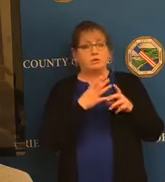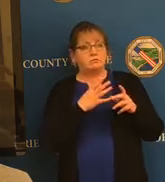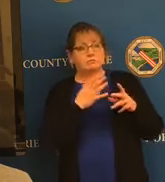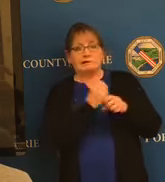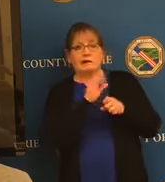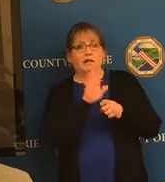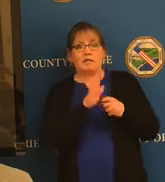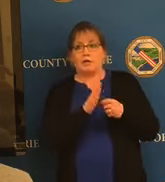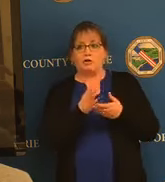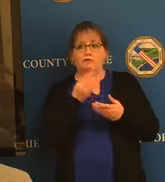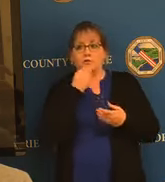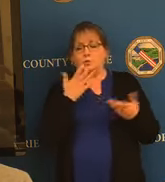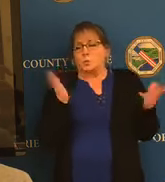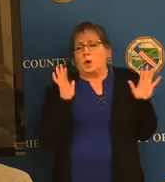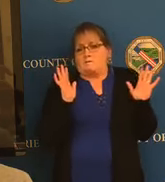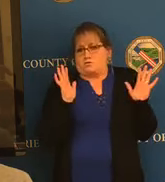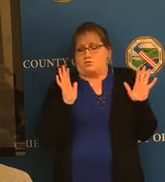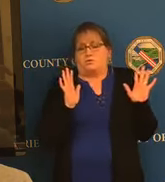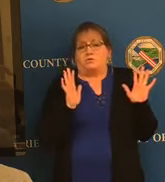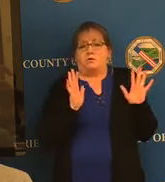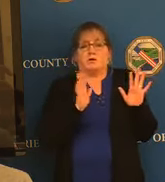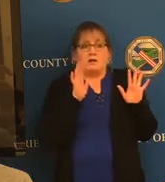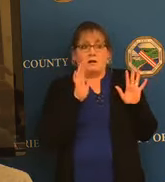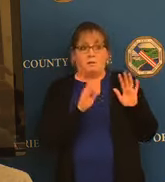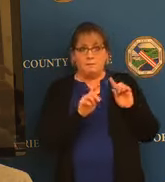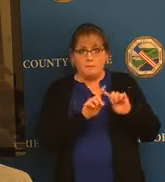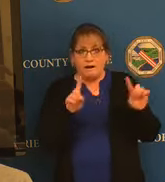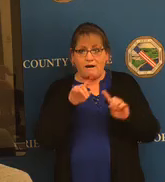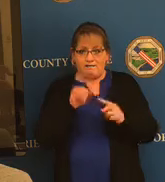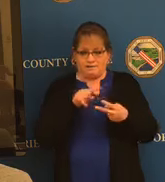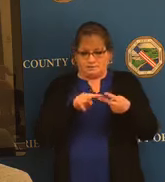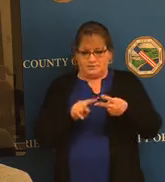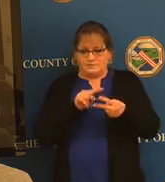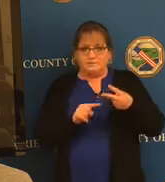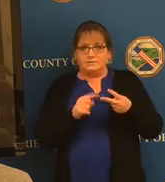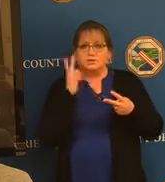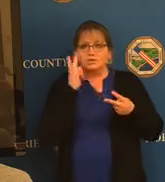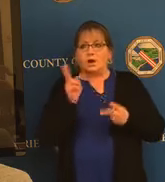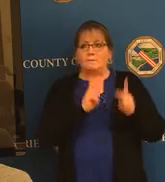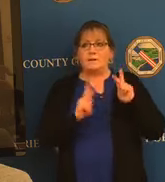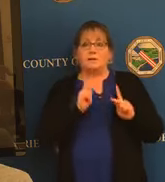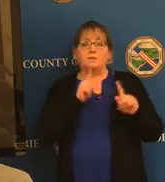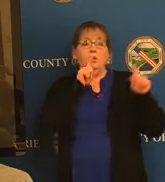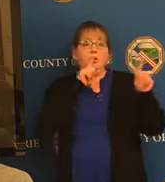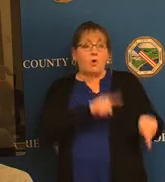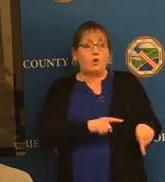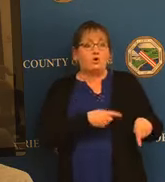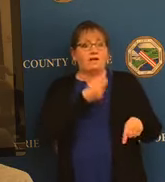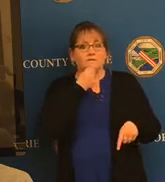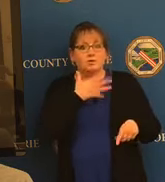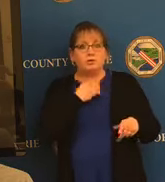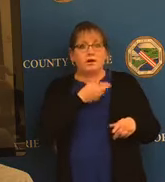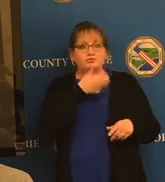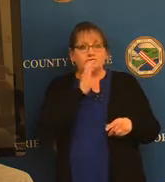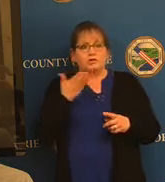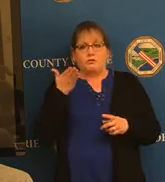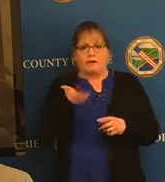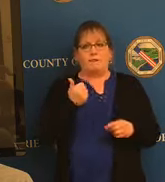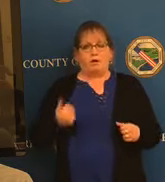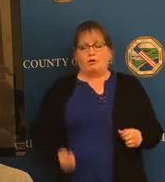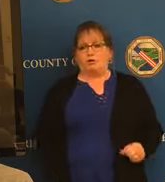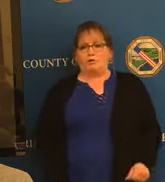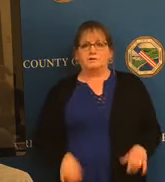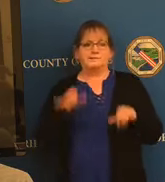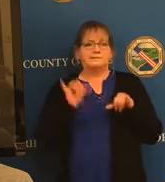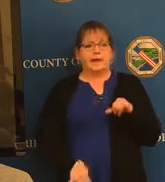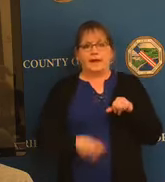food. However, in these instances, they saw that people were ordering food and drink at the restaurants, so